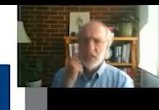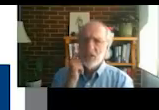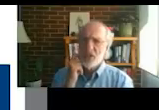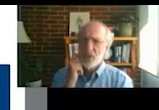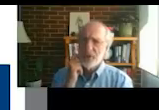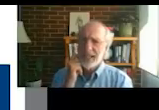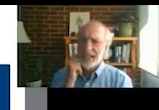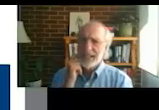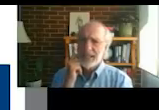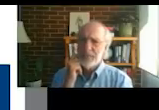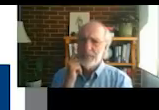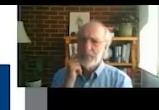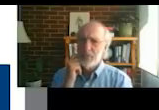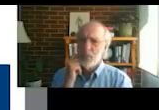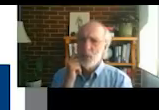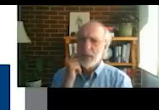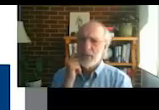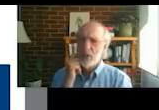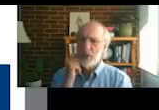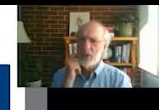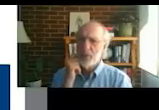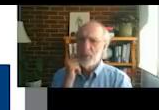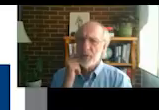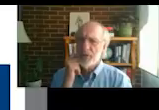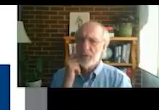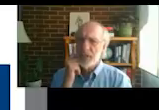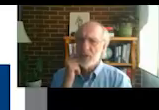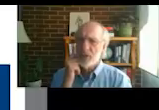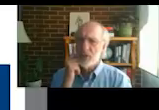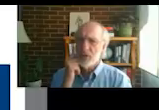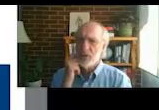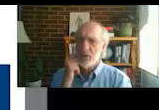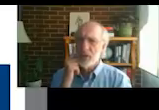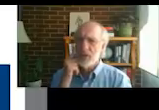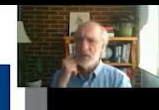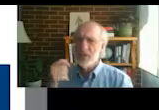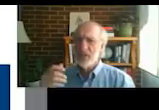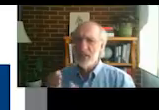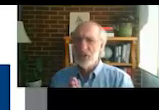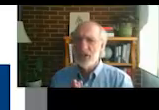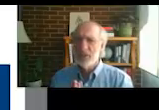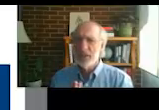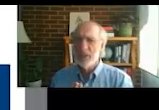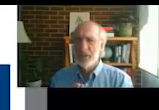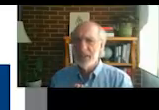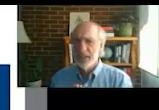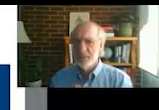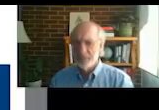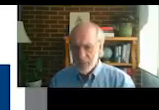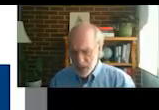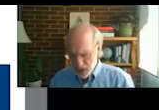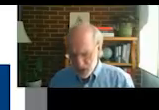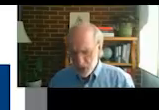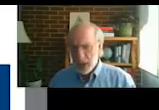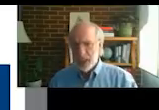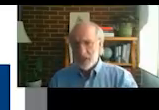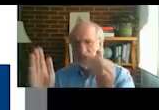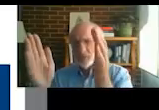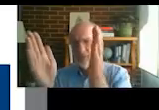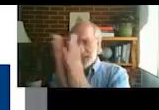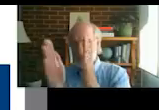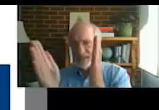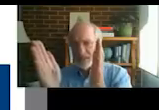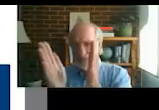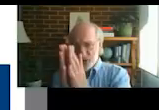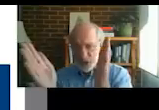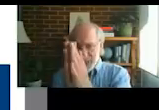capability, so that one of the earliest programs for many children with autism is teaching them to imitate. So I might do